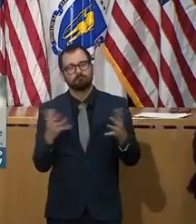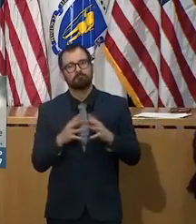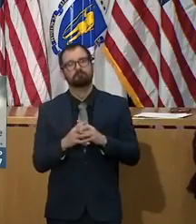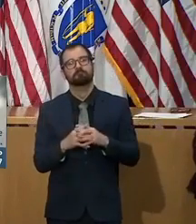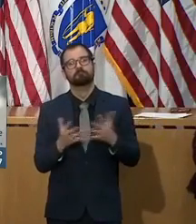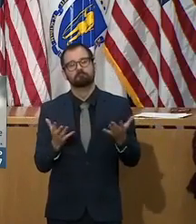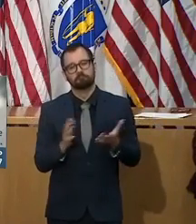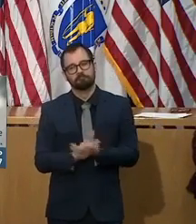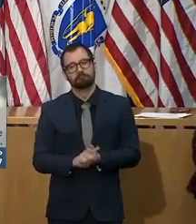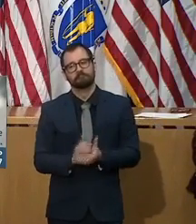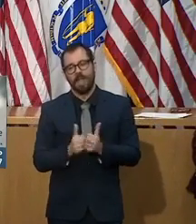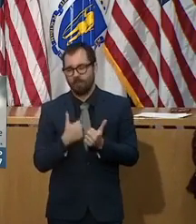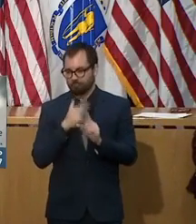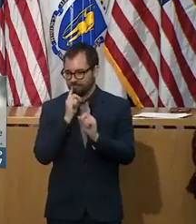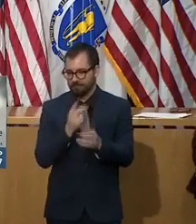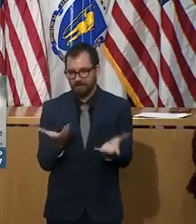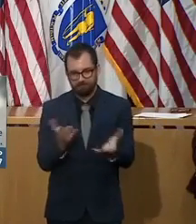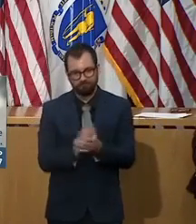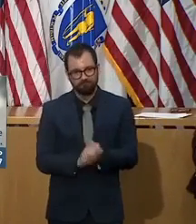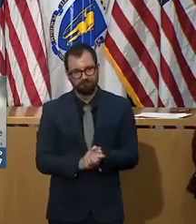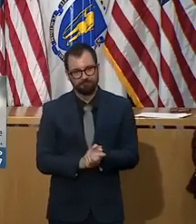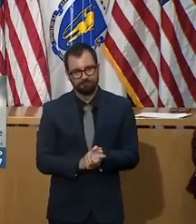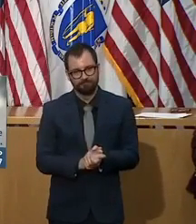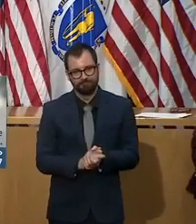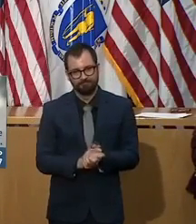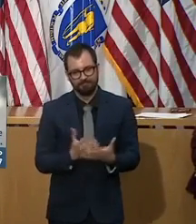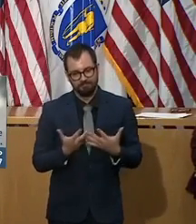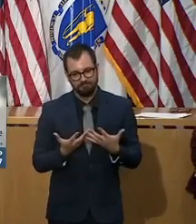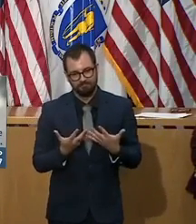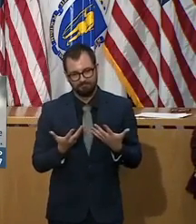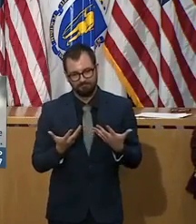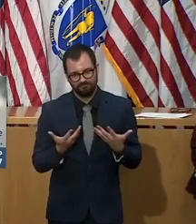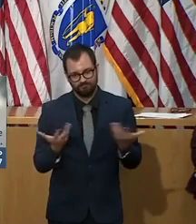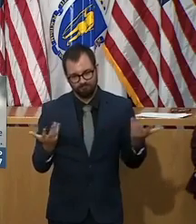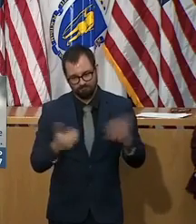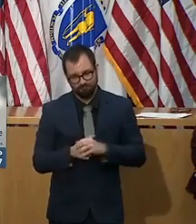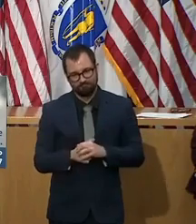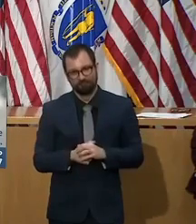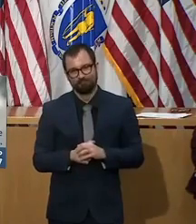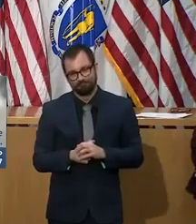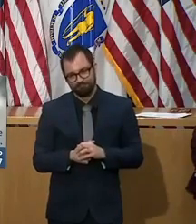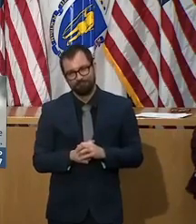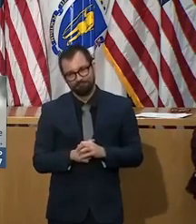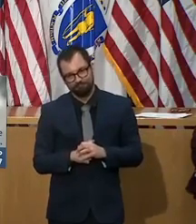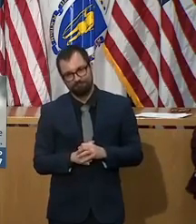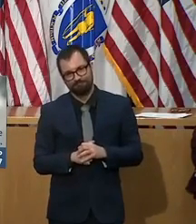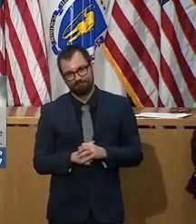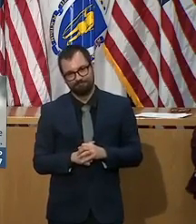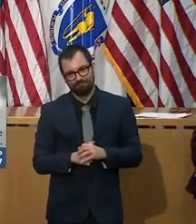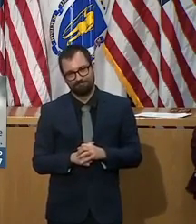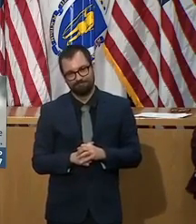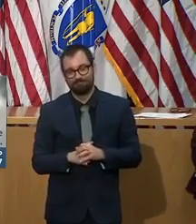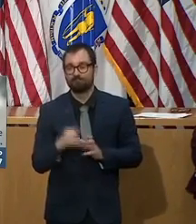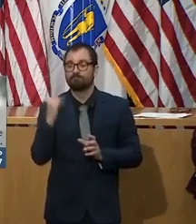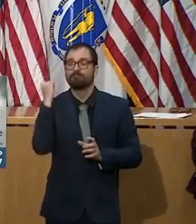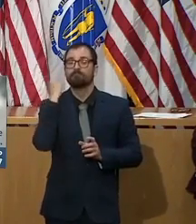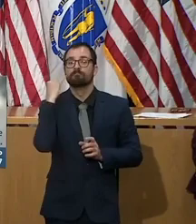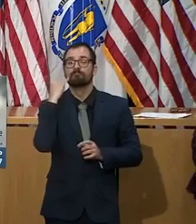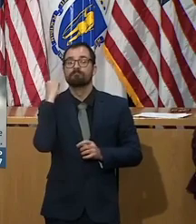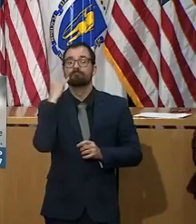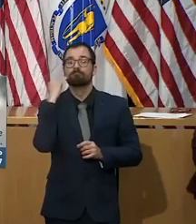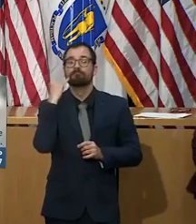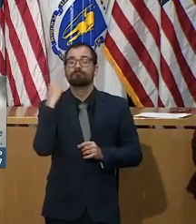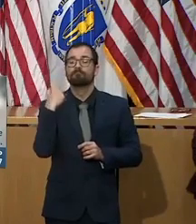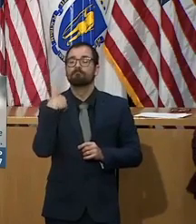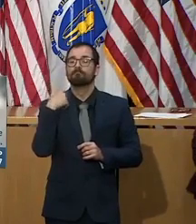denying houses of worship the opportunity to gather and practice their faith would be right up there on a list of things